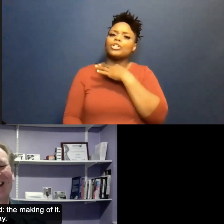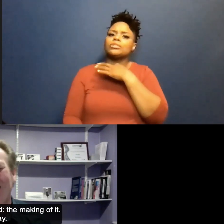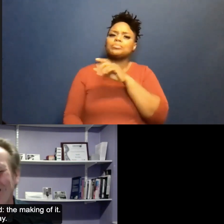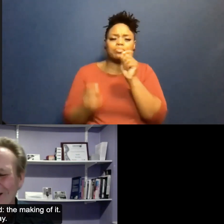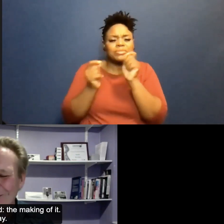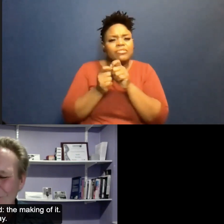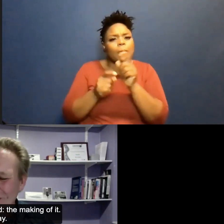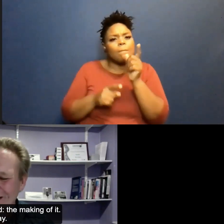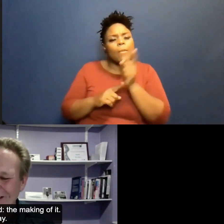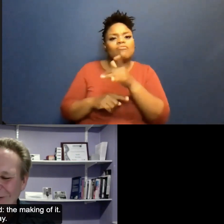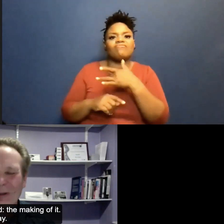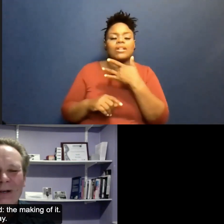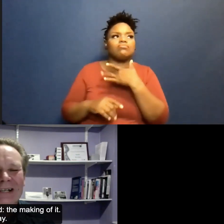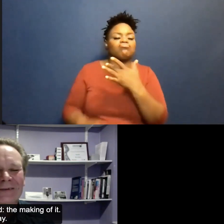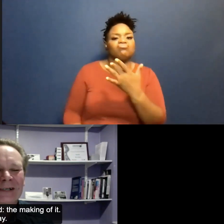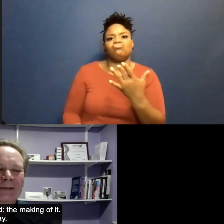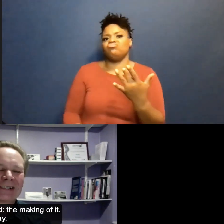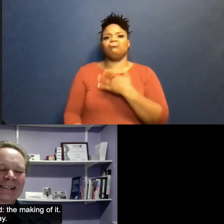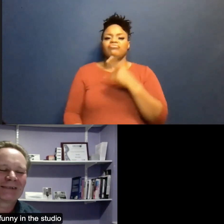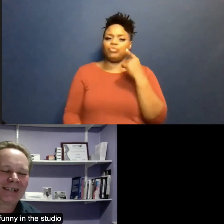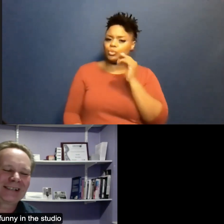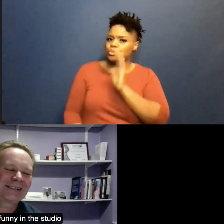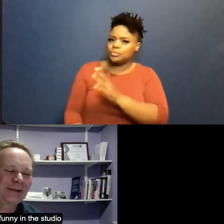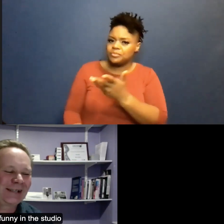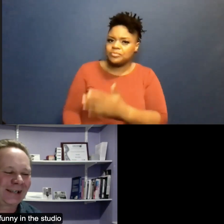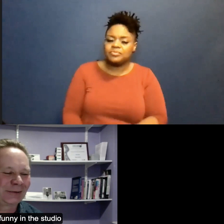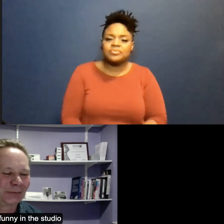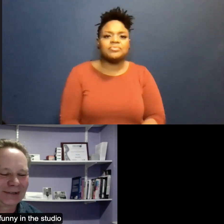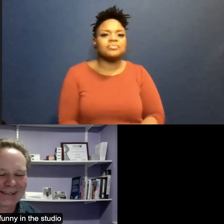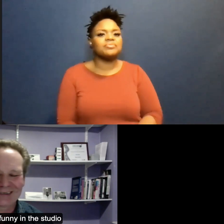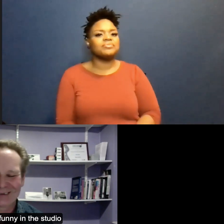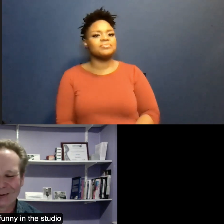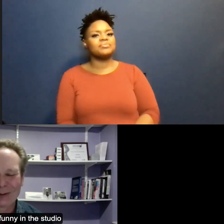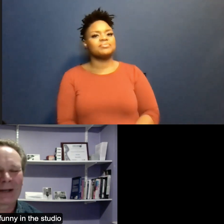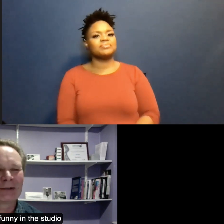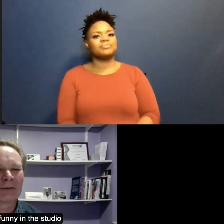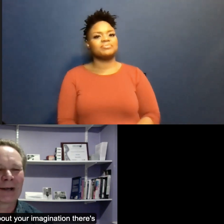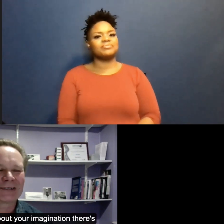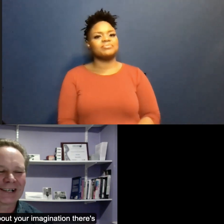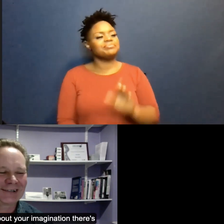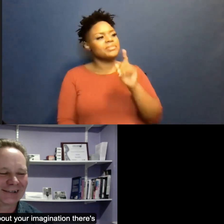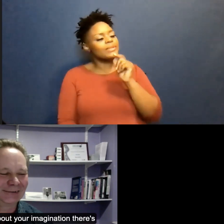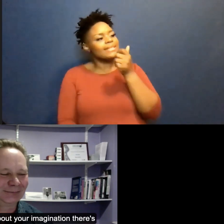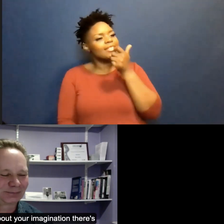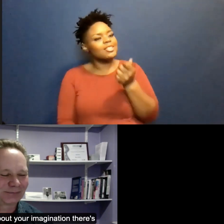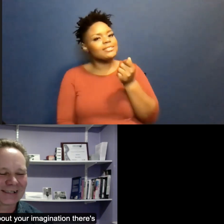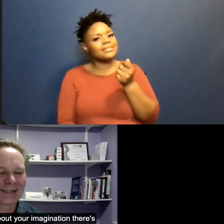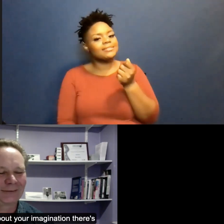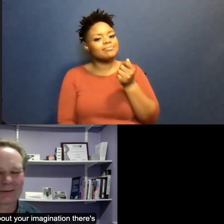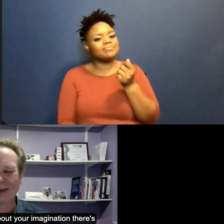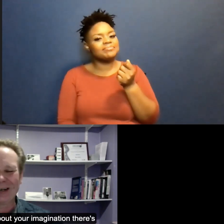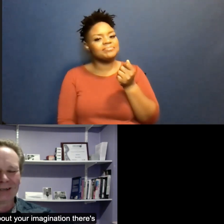Okay. Well, it's funny because in the studio, which is all about your imagination,